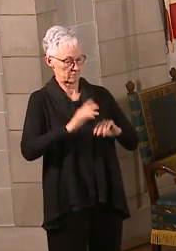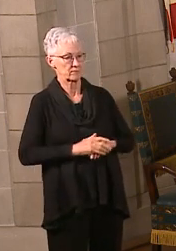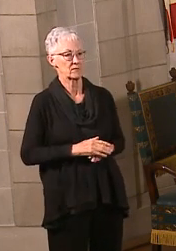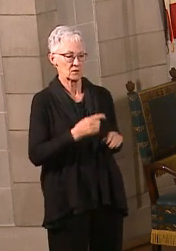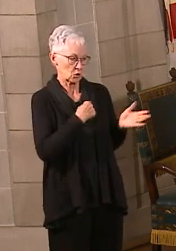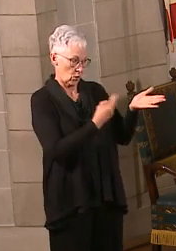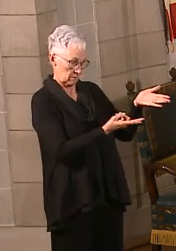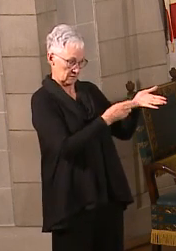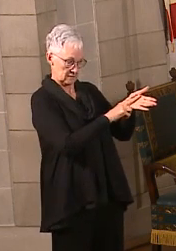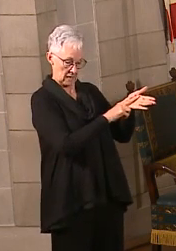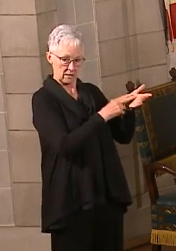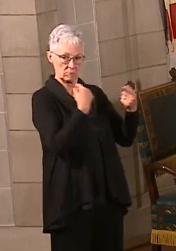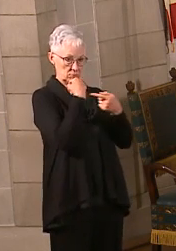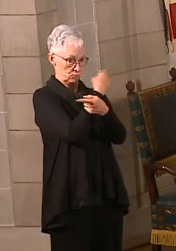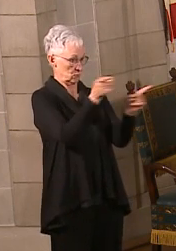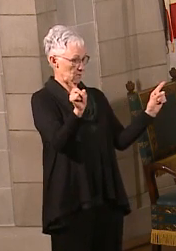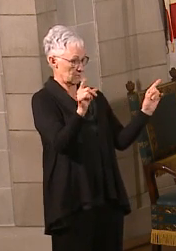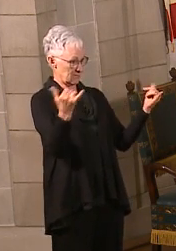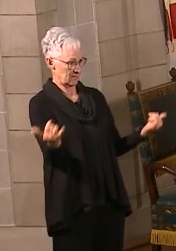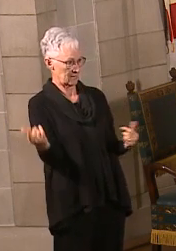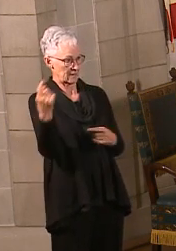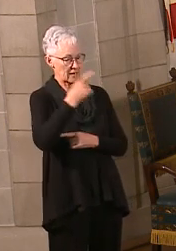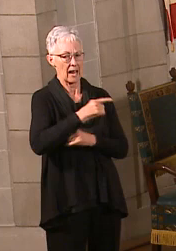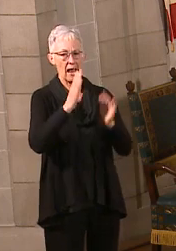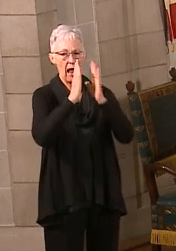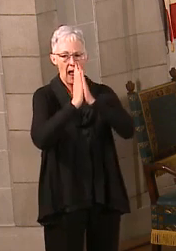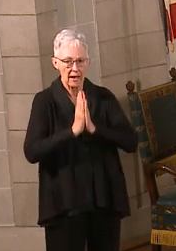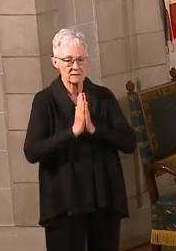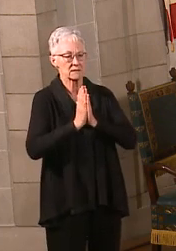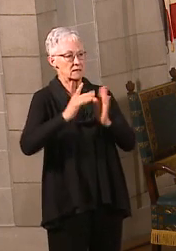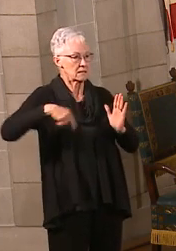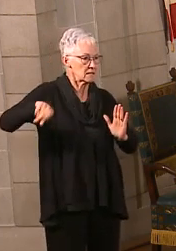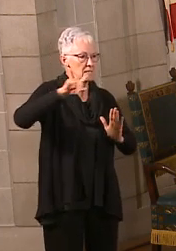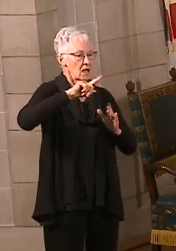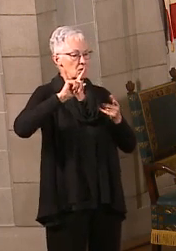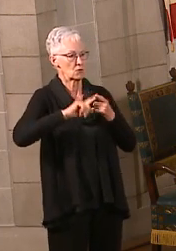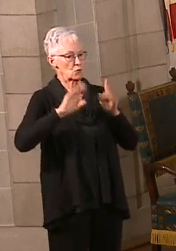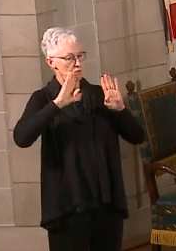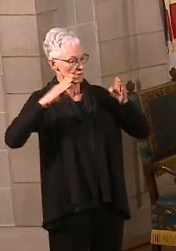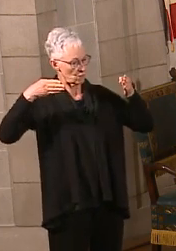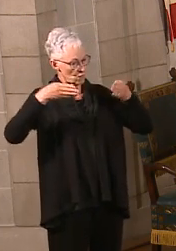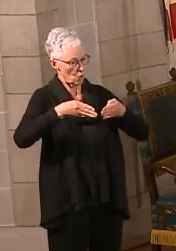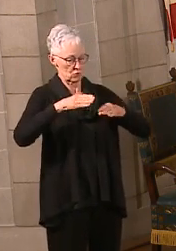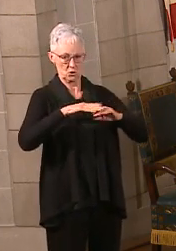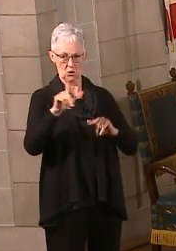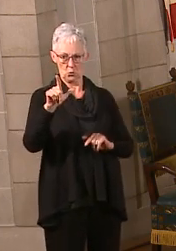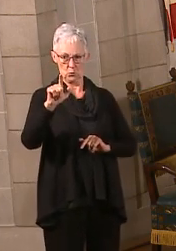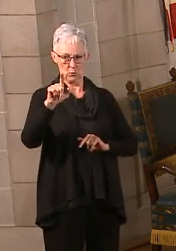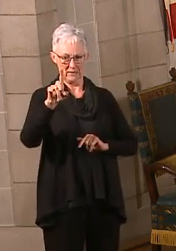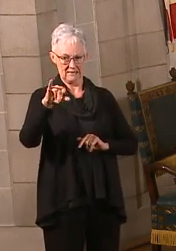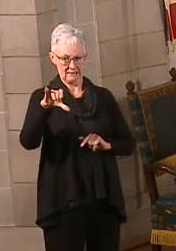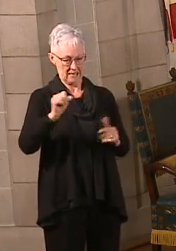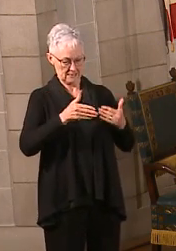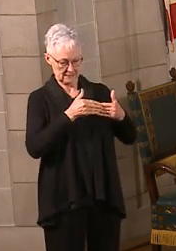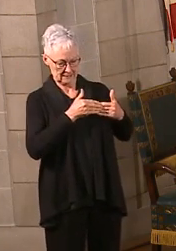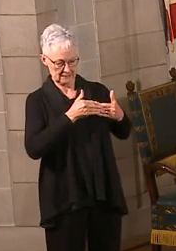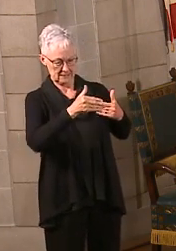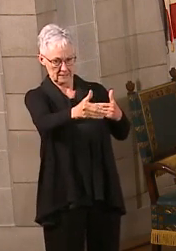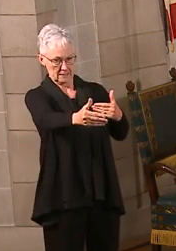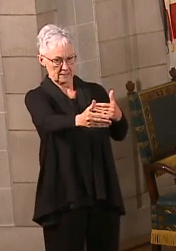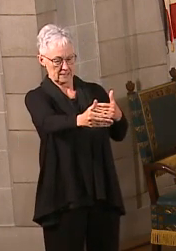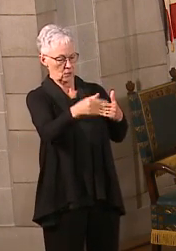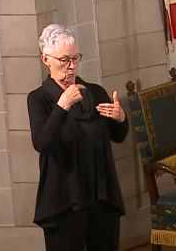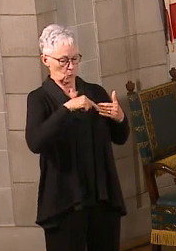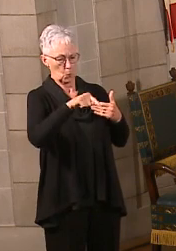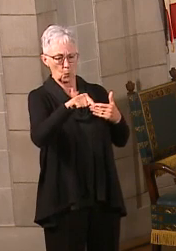for 21 days to keep Nebraska healthy. And again, the whole idea here is to emphasize the next